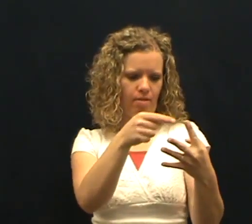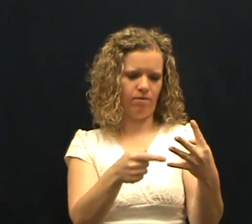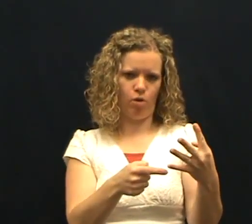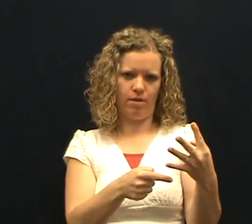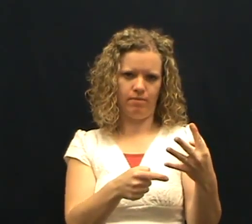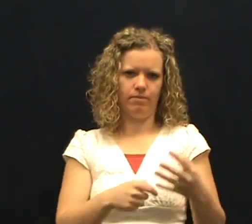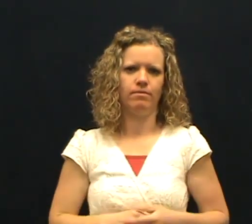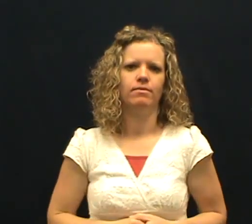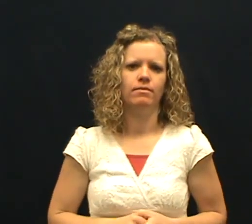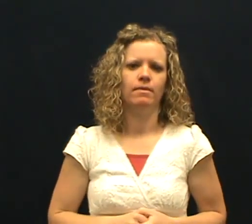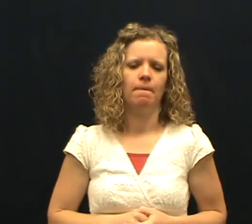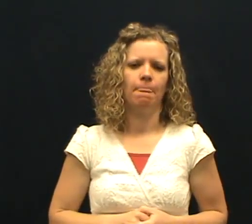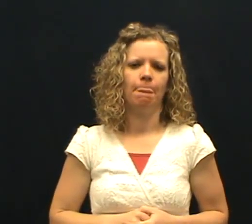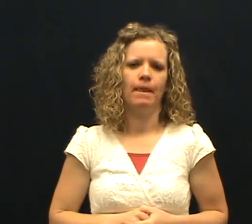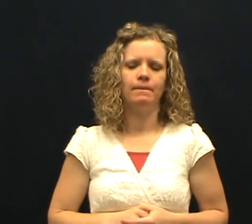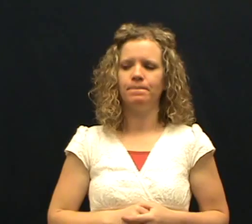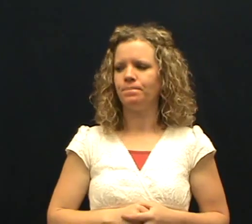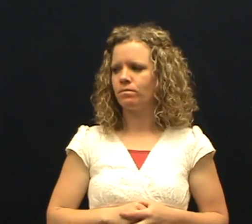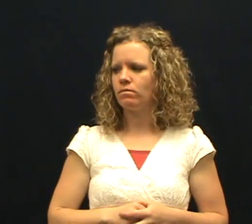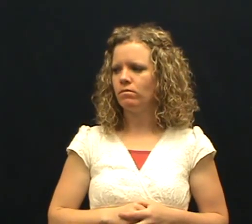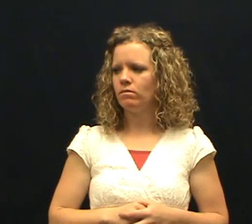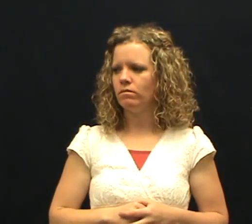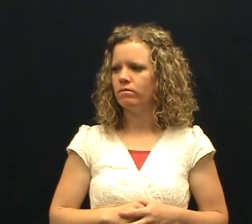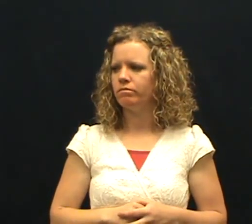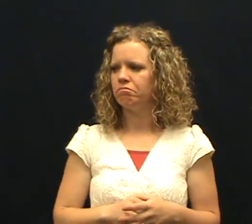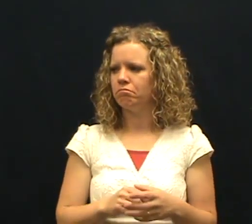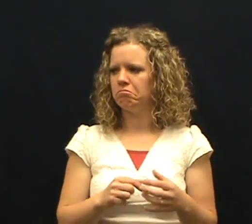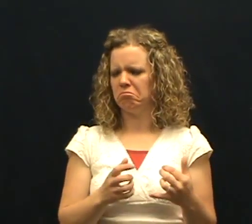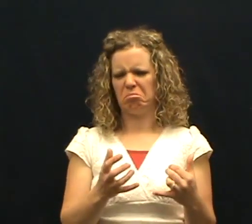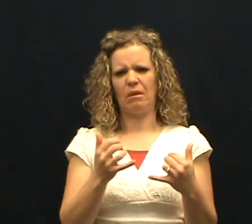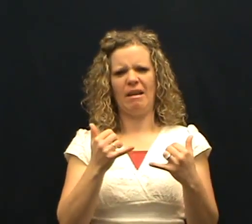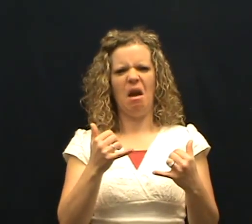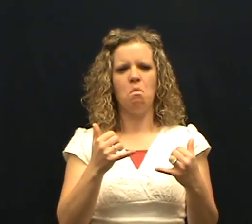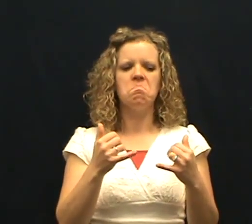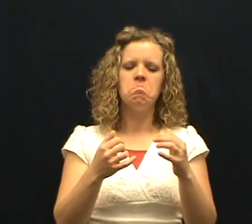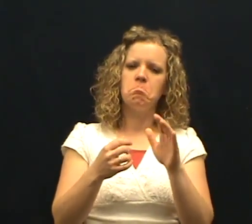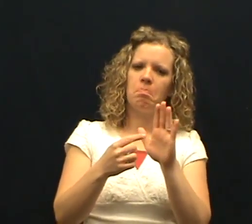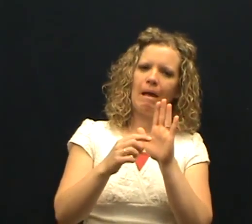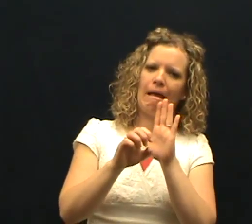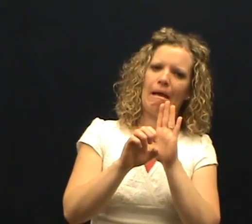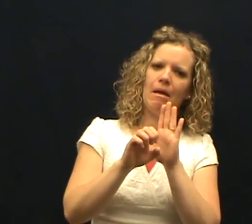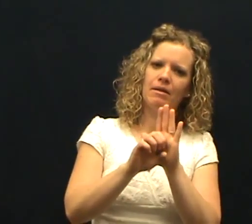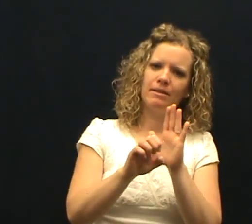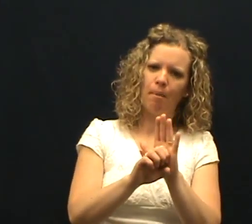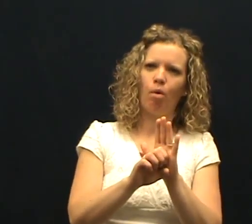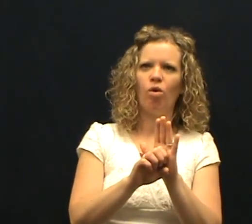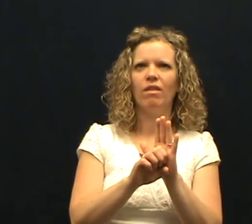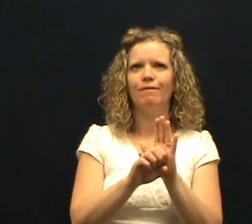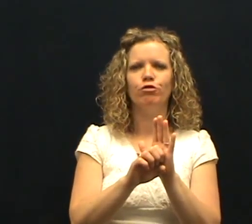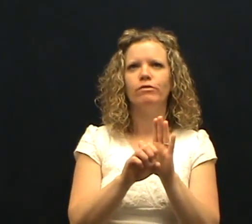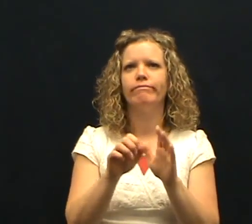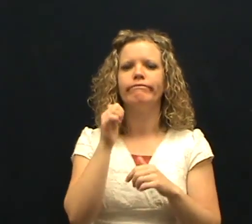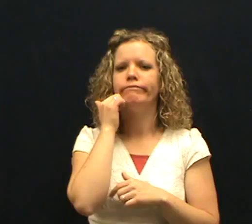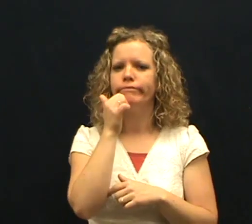So let's take a look at an example of some common control control principles and